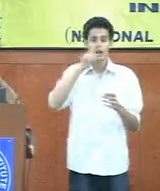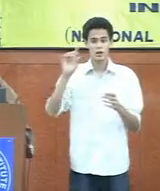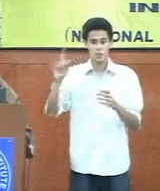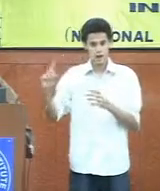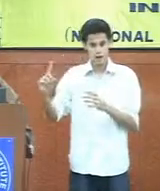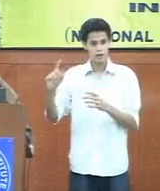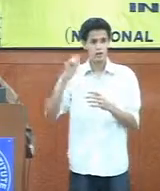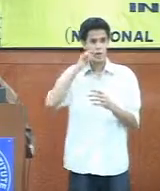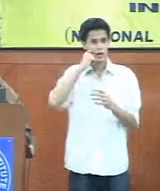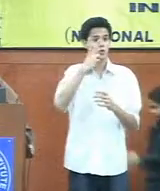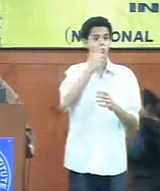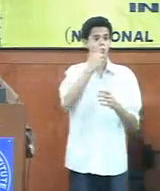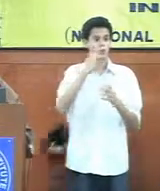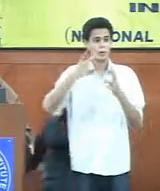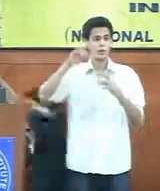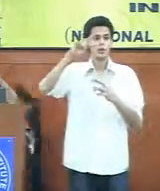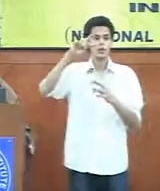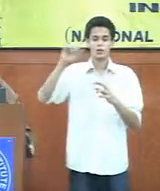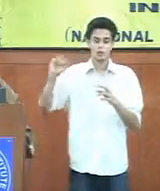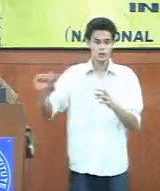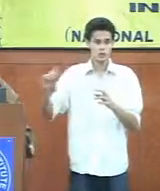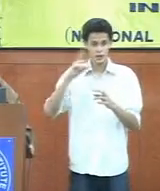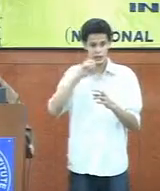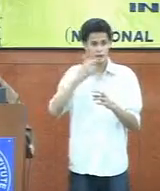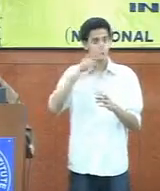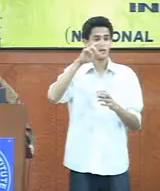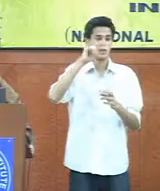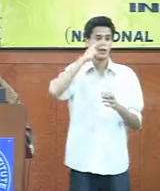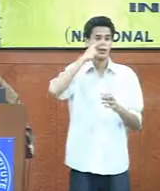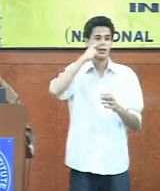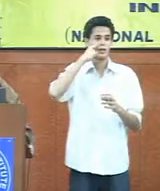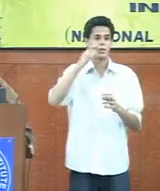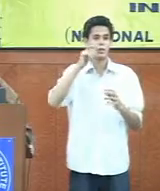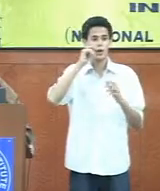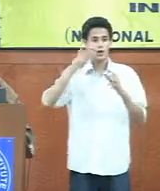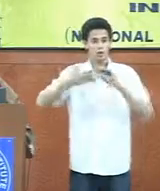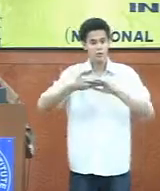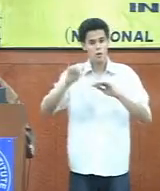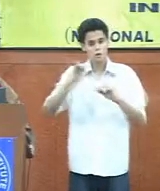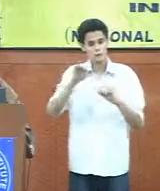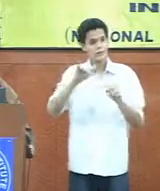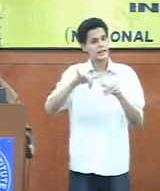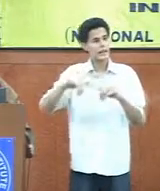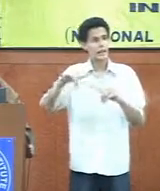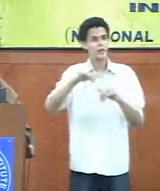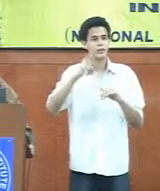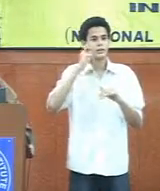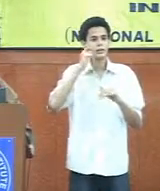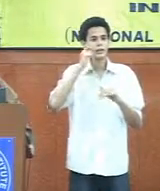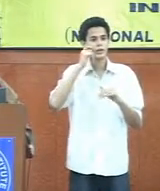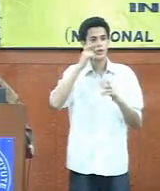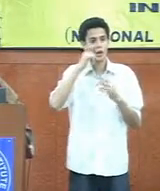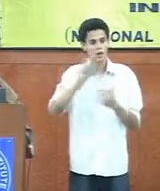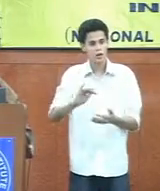2 shares for every 1 share the daughter gets. The wife also gets the same share as